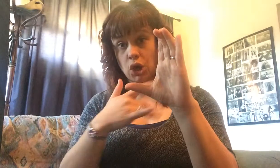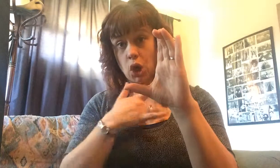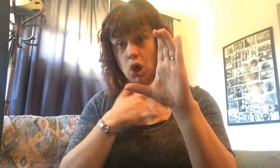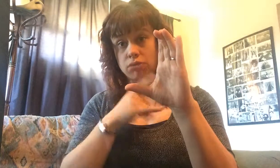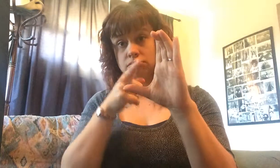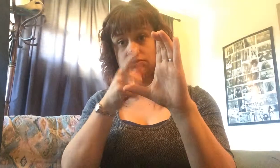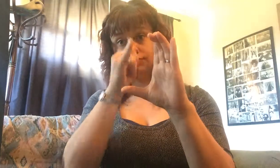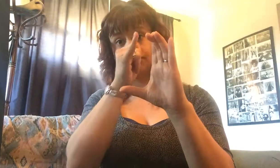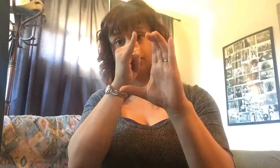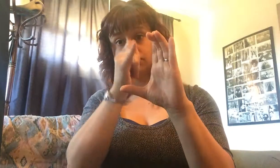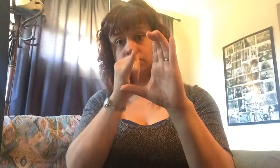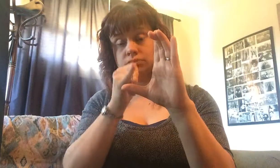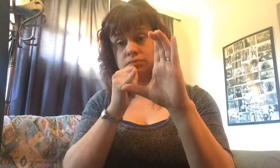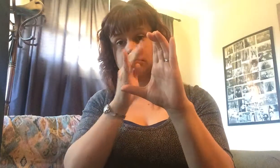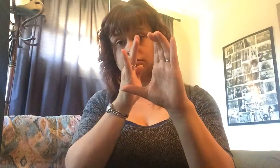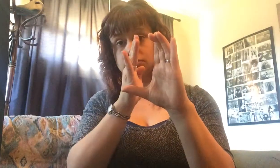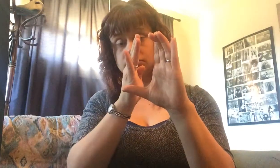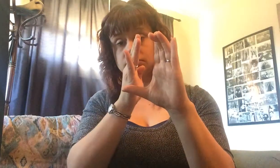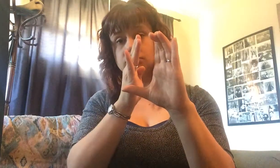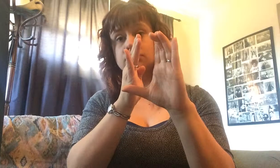which is going to represent the septum.